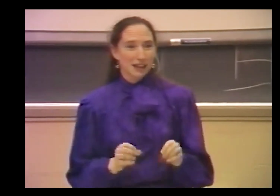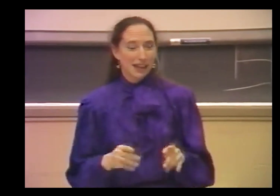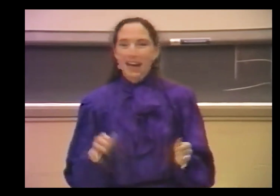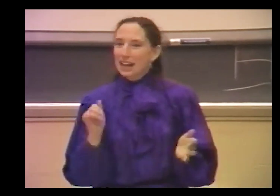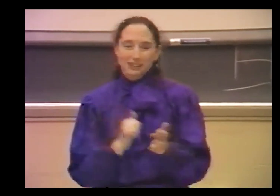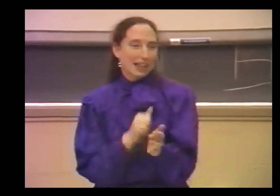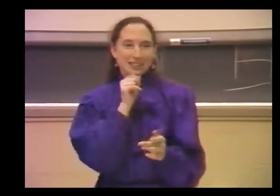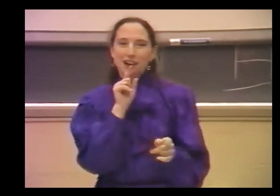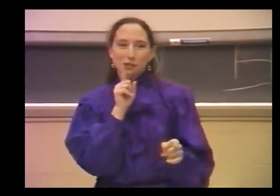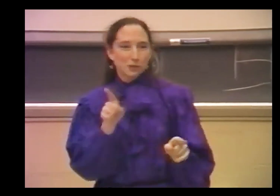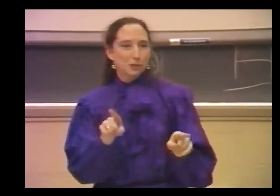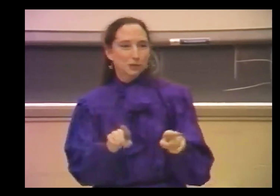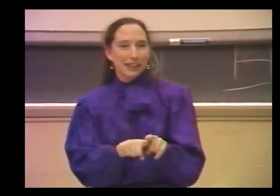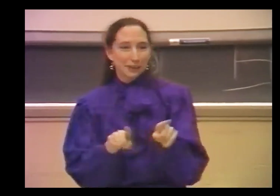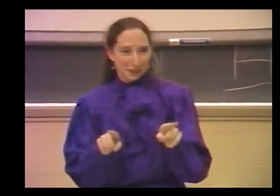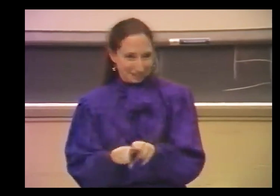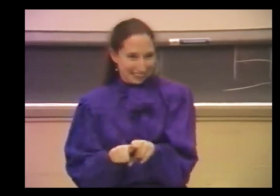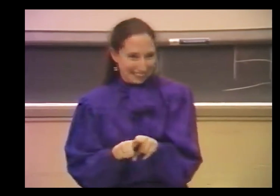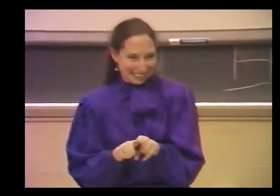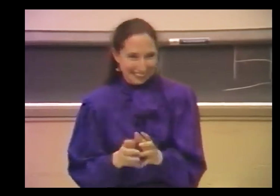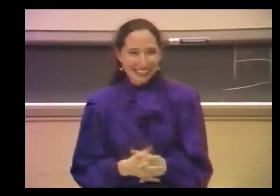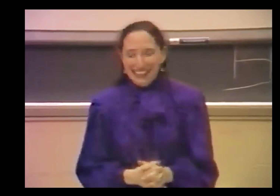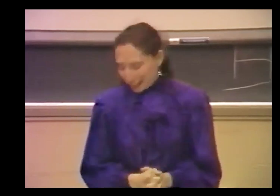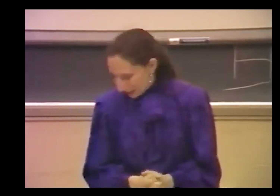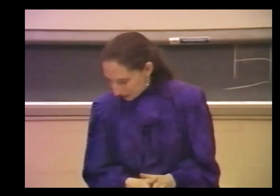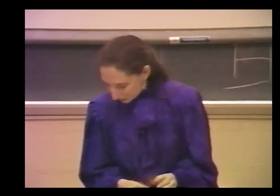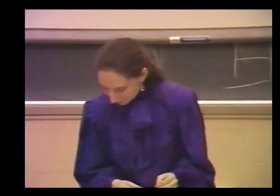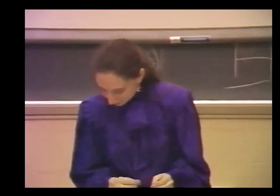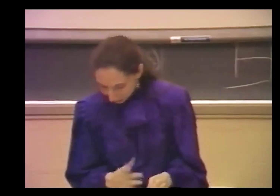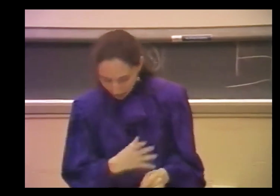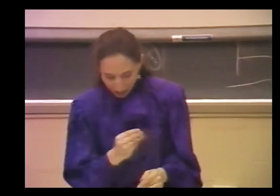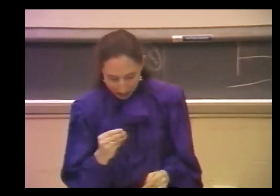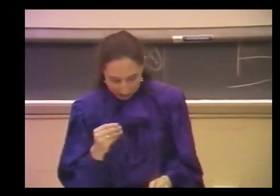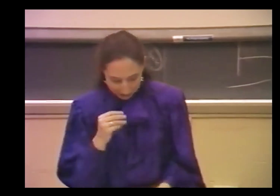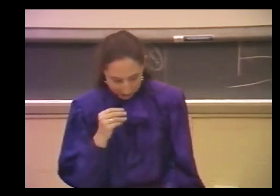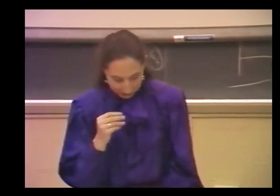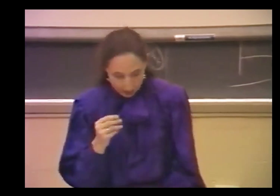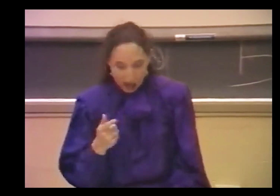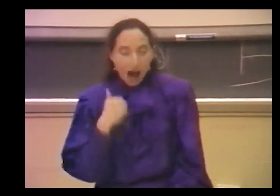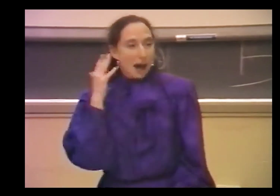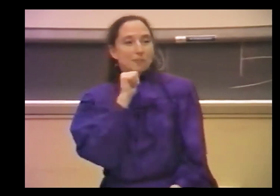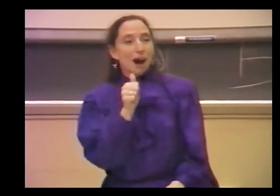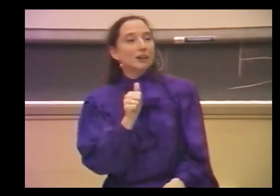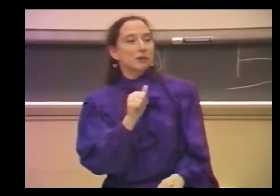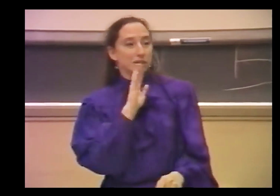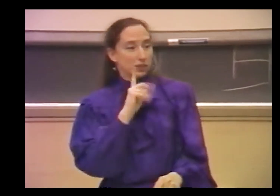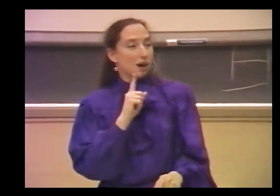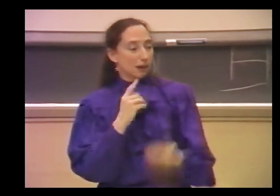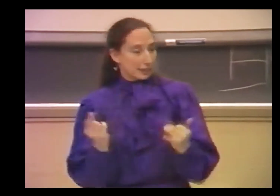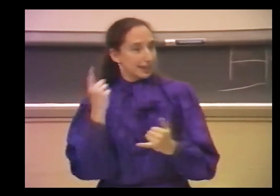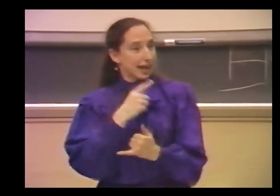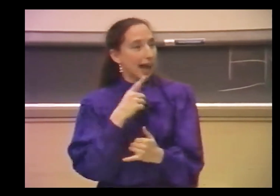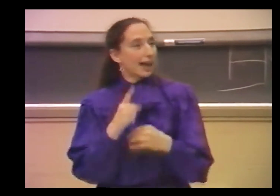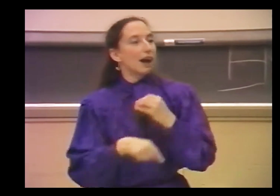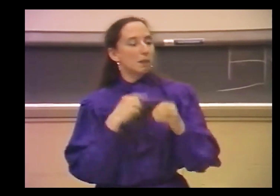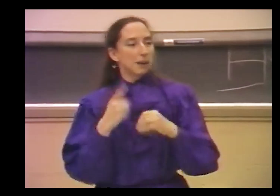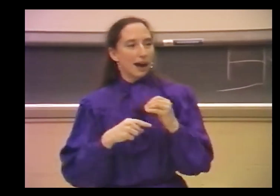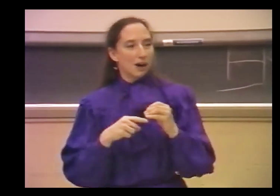Okay, that's not true either. Okay, and I'm not going to talk today